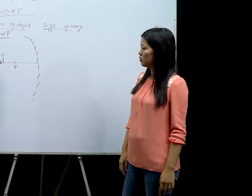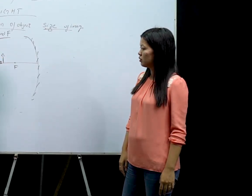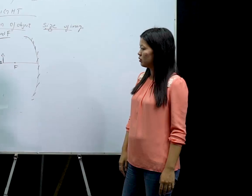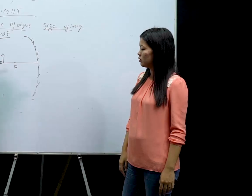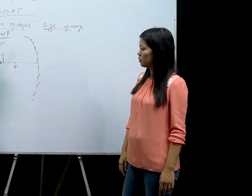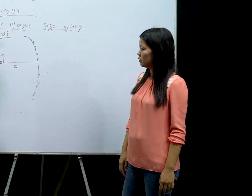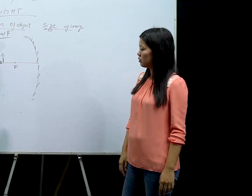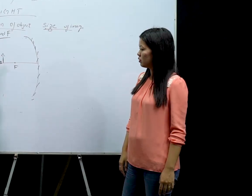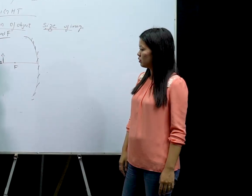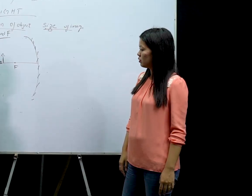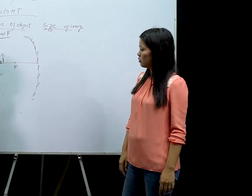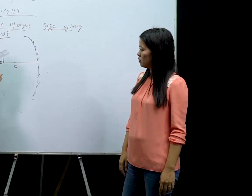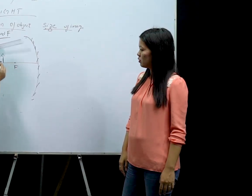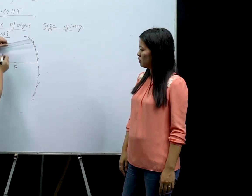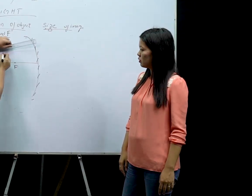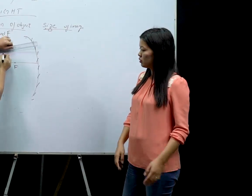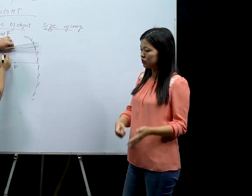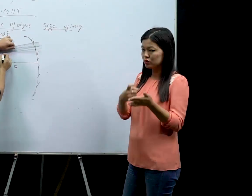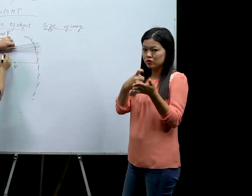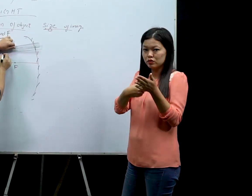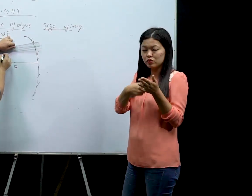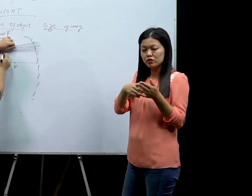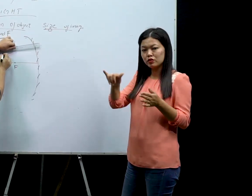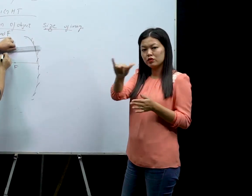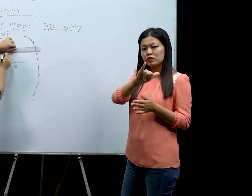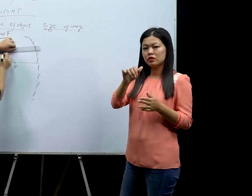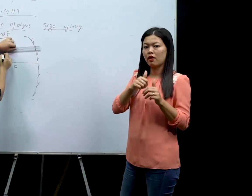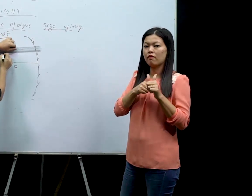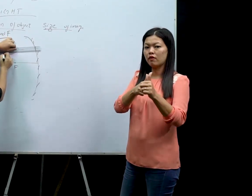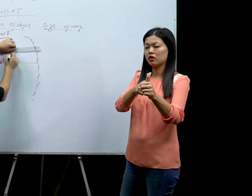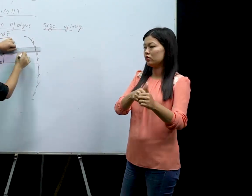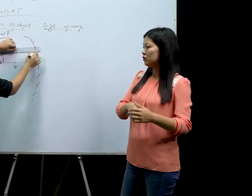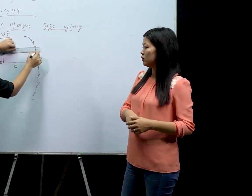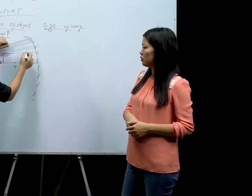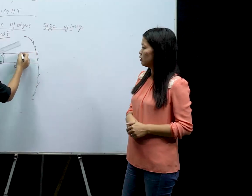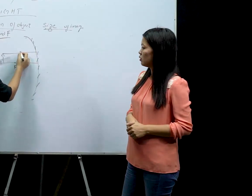apply the rule. So now, if a ray of light parallel with the principal axis